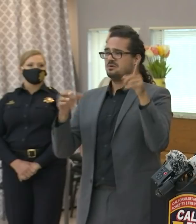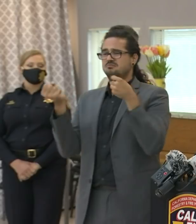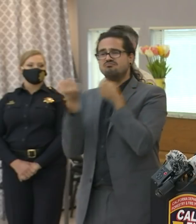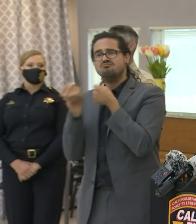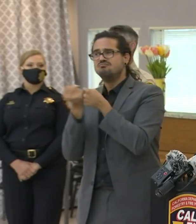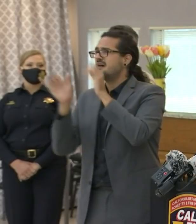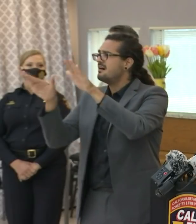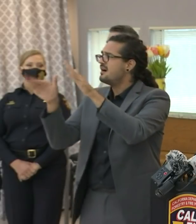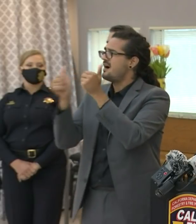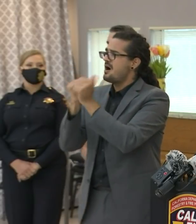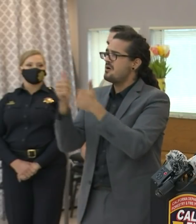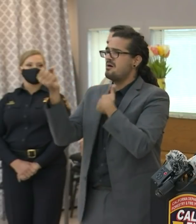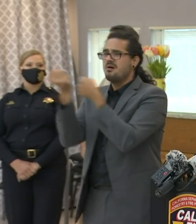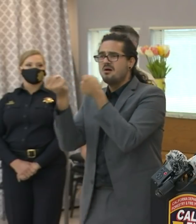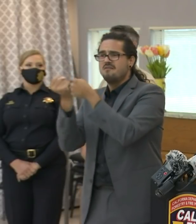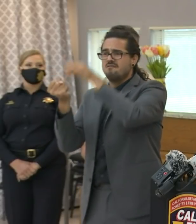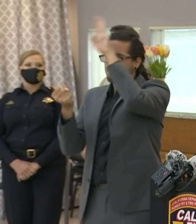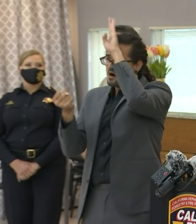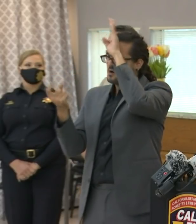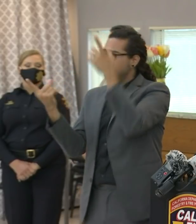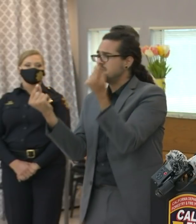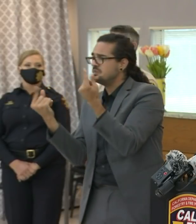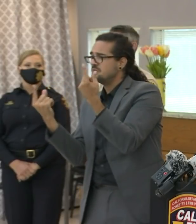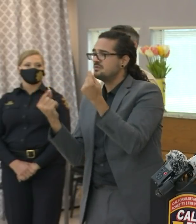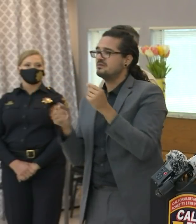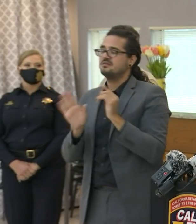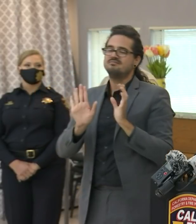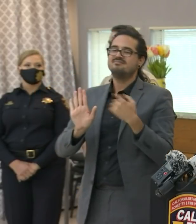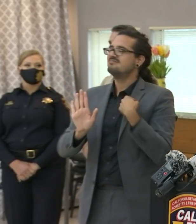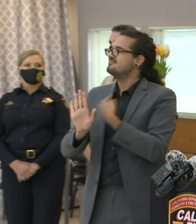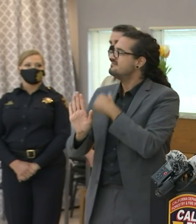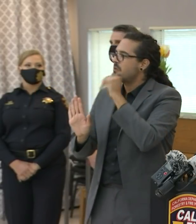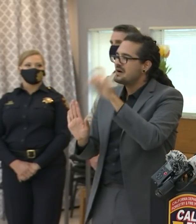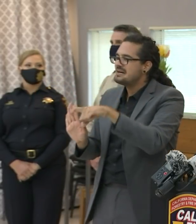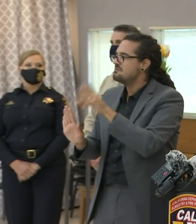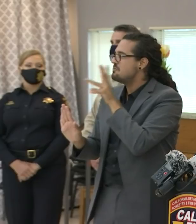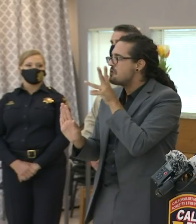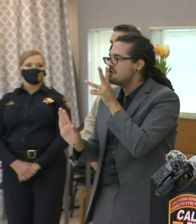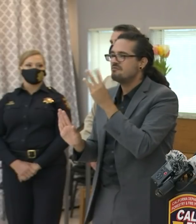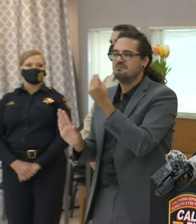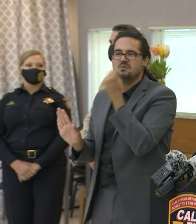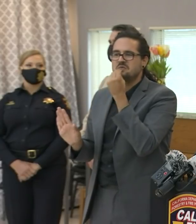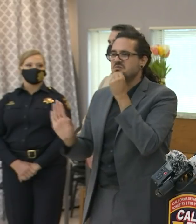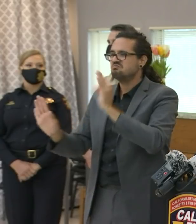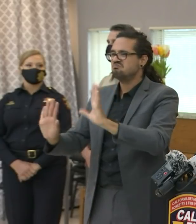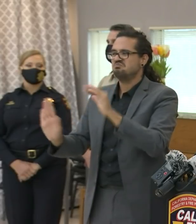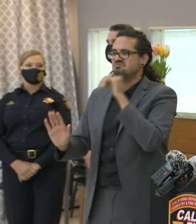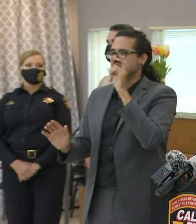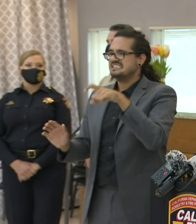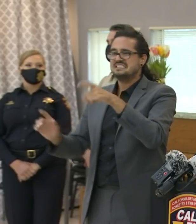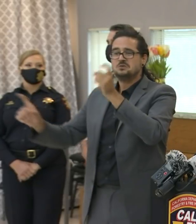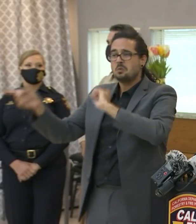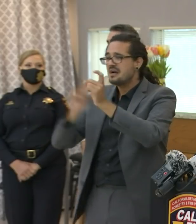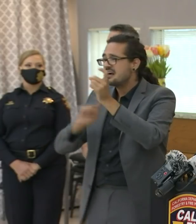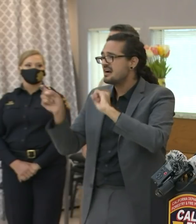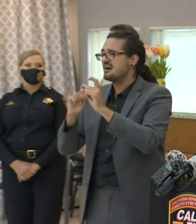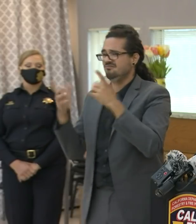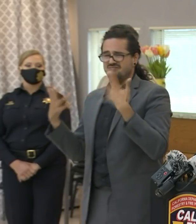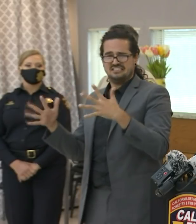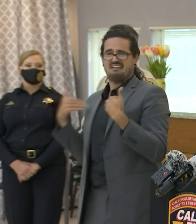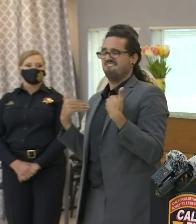We, as firefighters, do not need any water or food or anything donated to us right now. We're self-sufficient with our